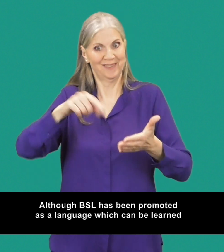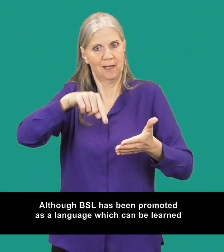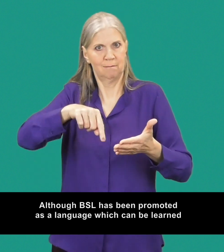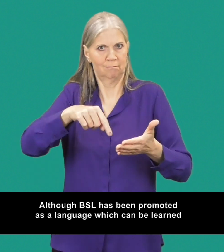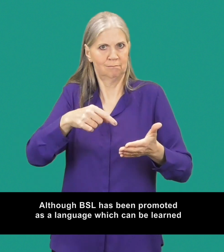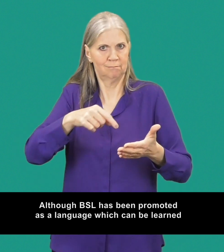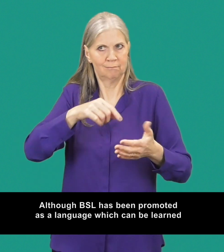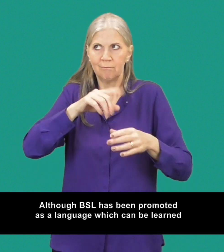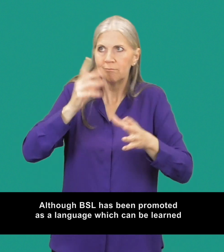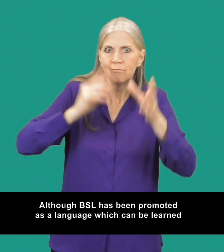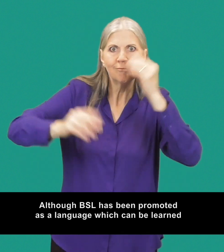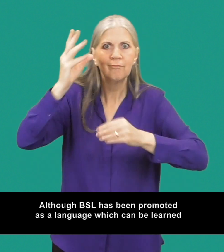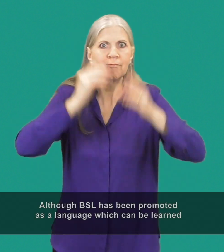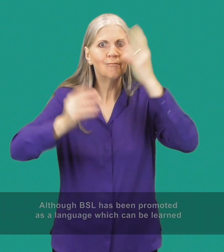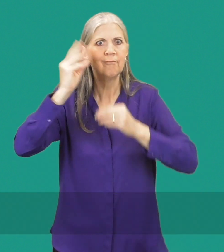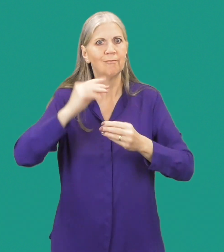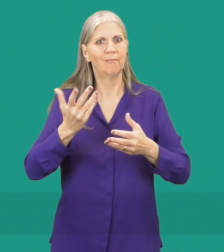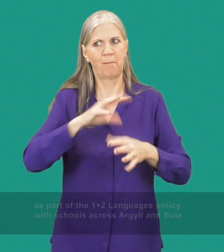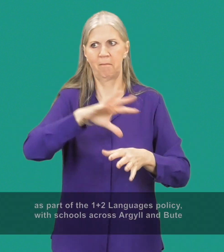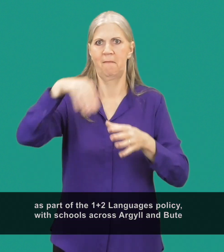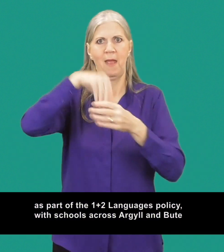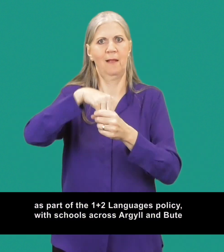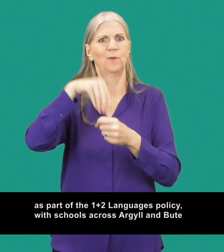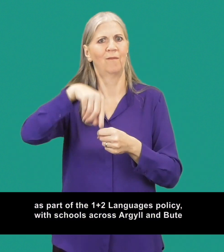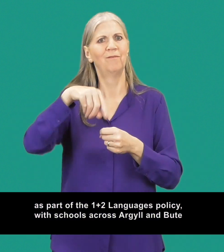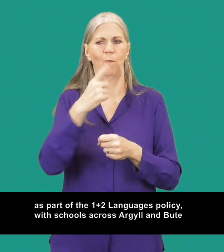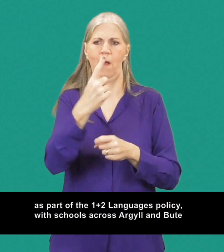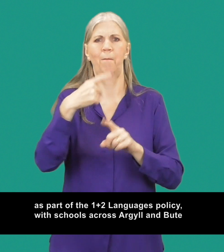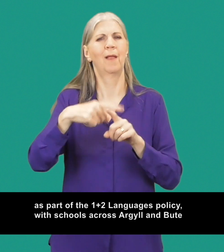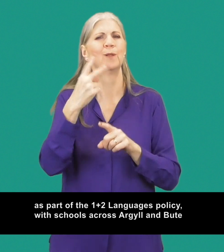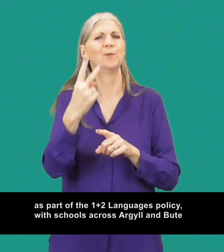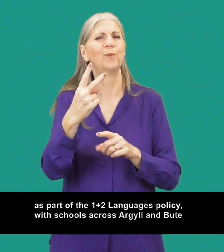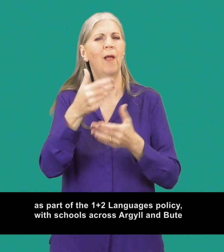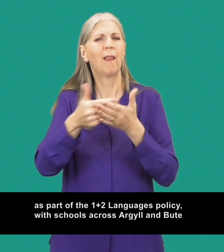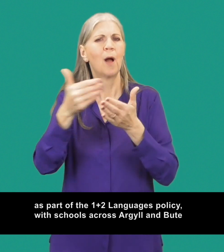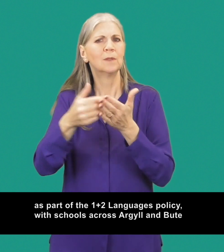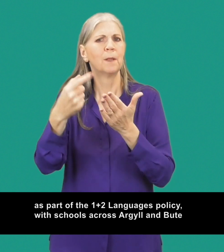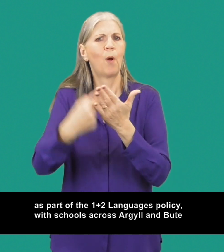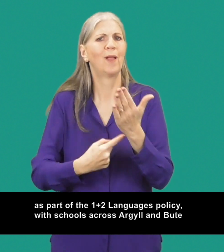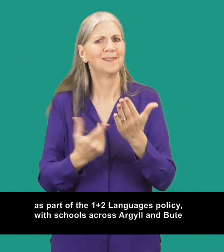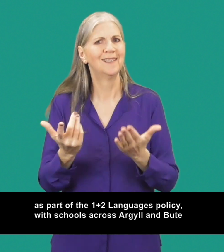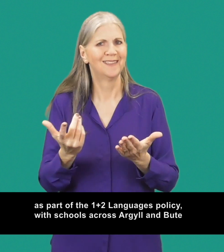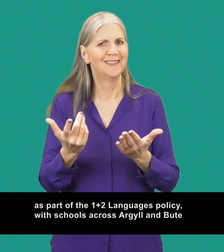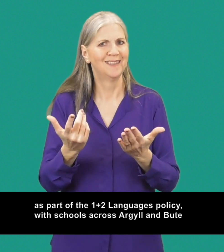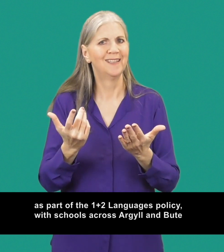as part of the 1+2 languages policy, with schools across Argyll and Bute